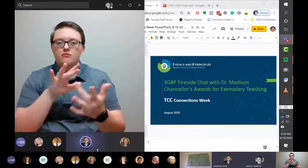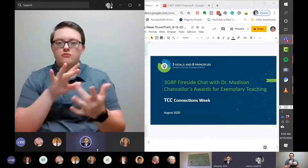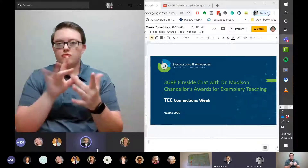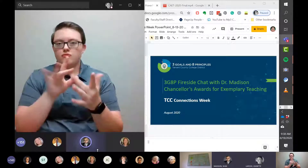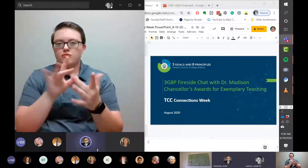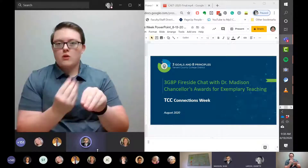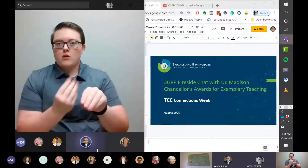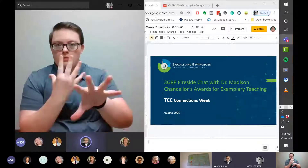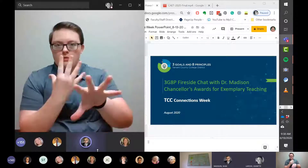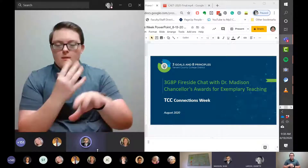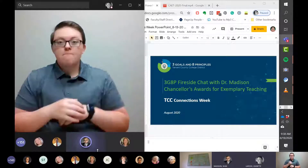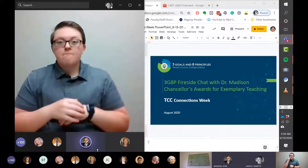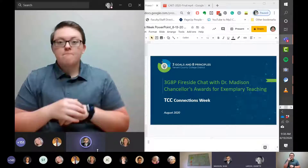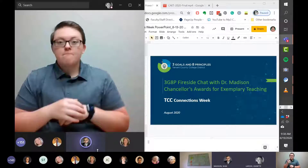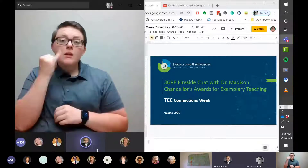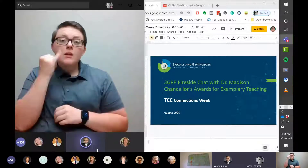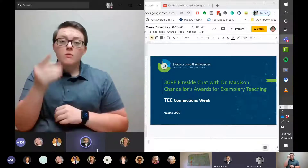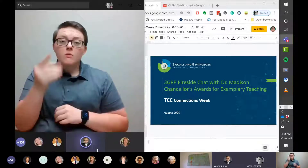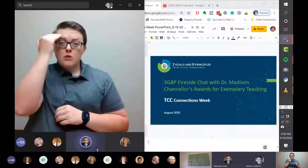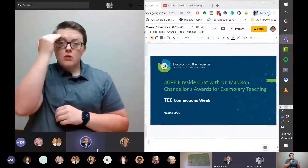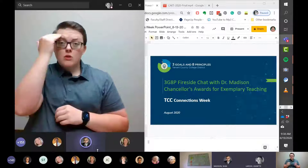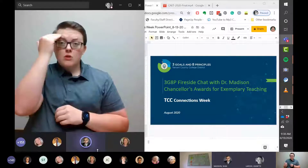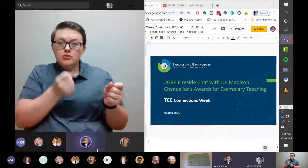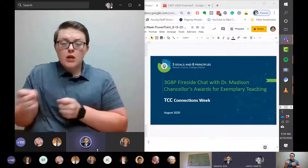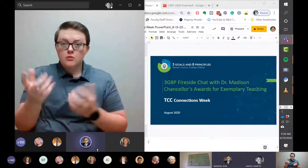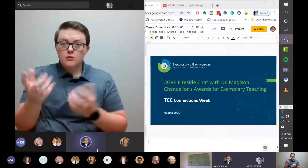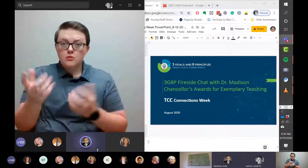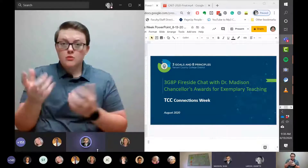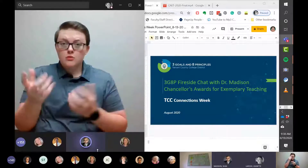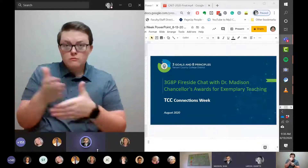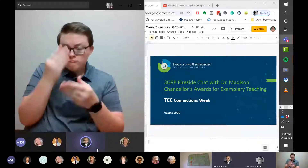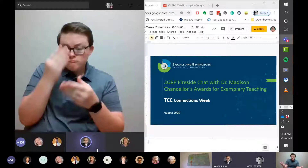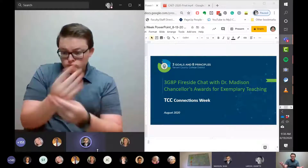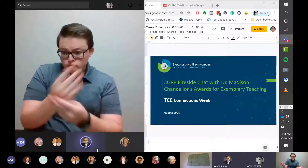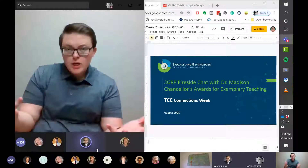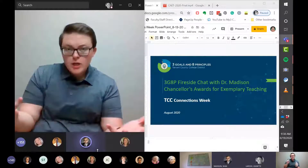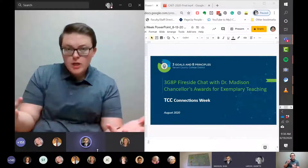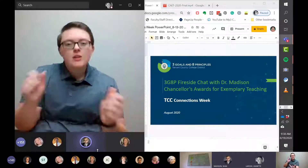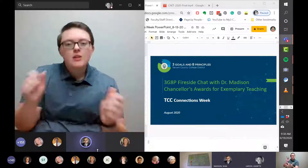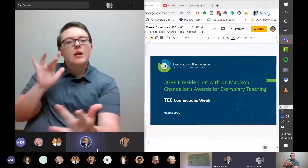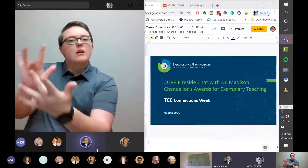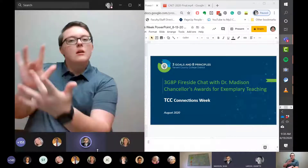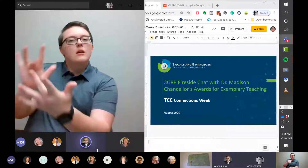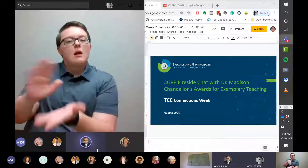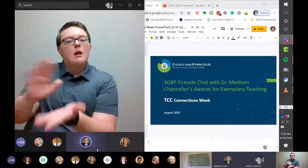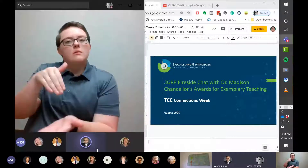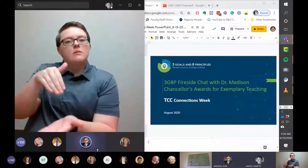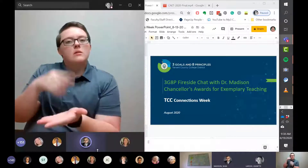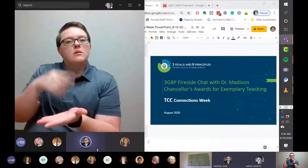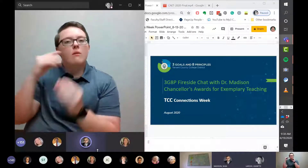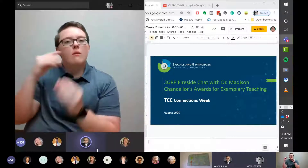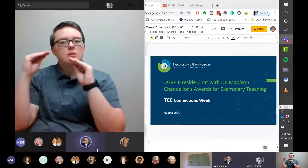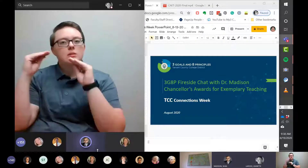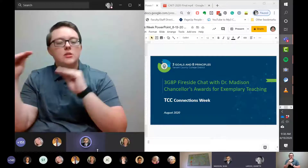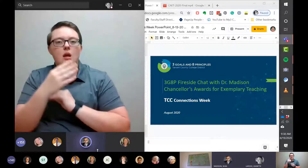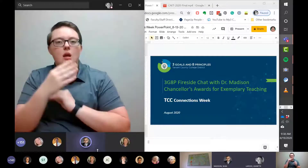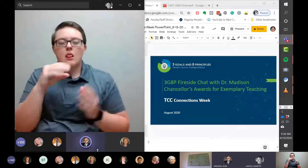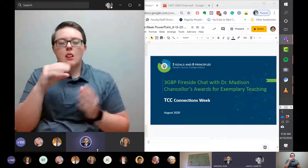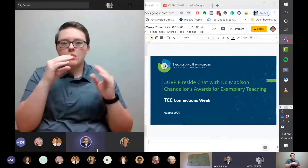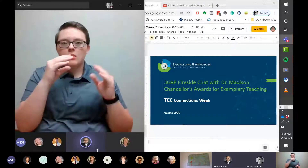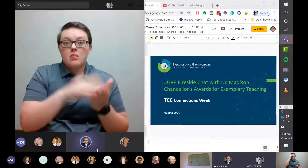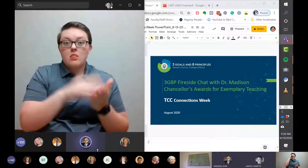share, contact the Center for Teaching and Learning about making your own video tip. As you all know, ordinarily, we